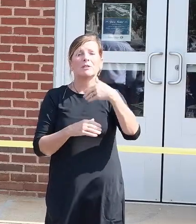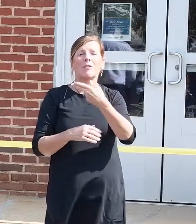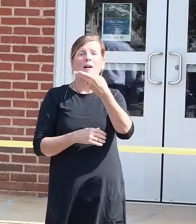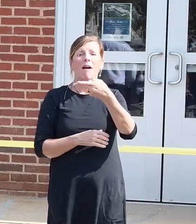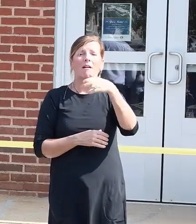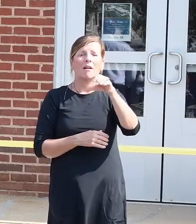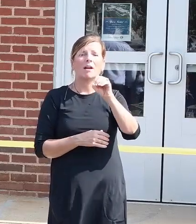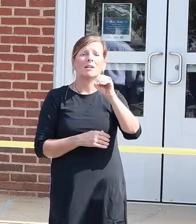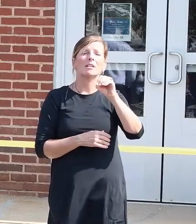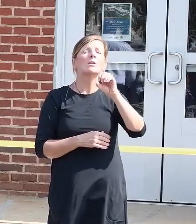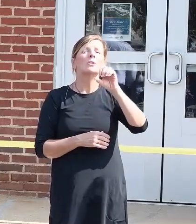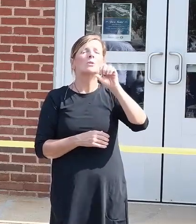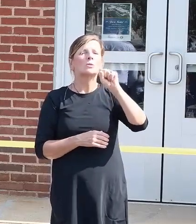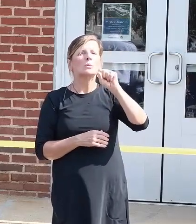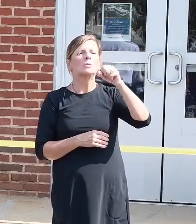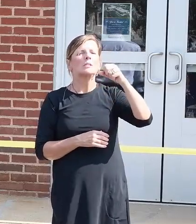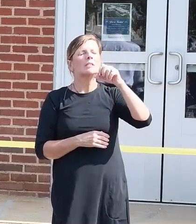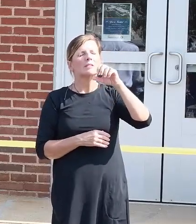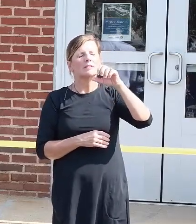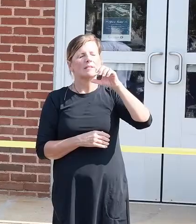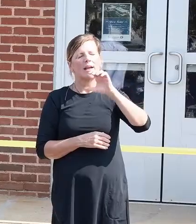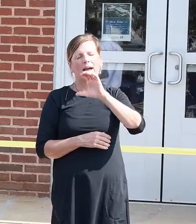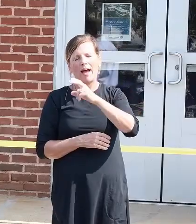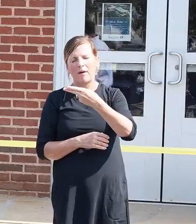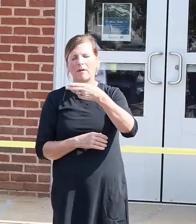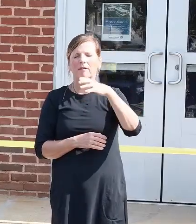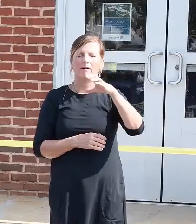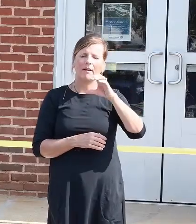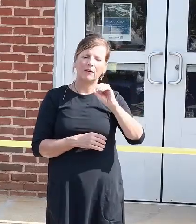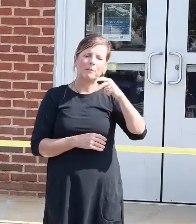System Superintendent, Dr. Mariano.